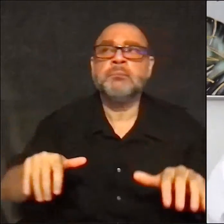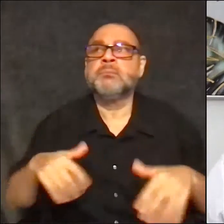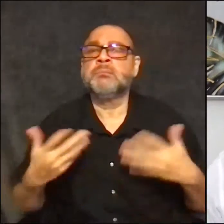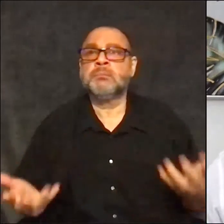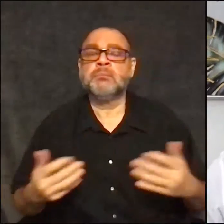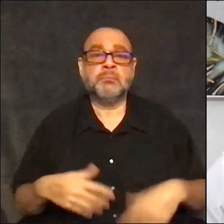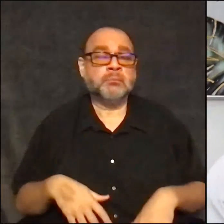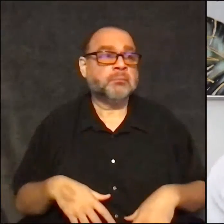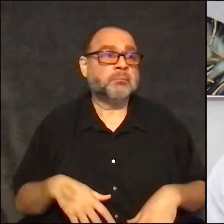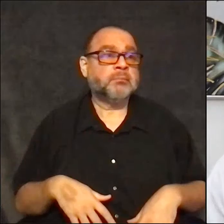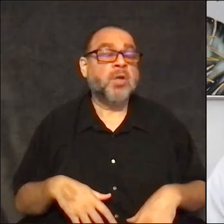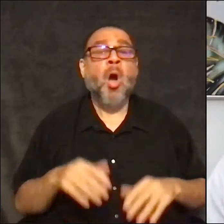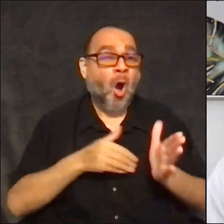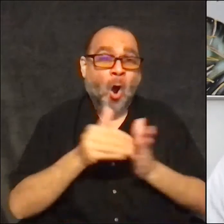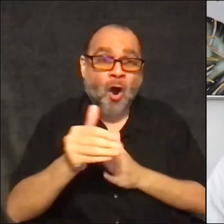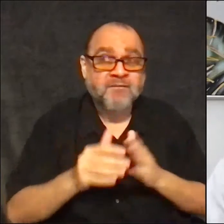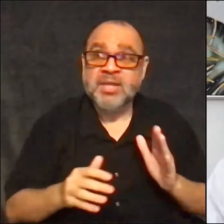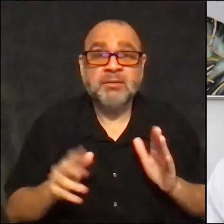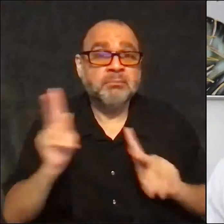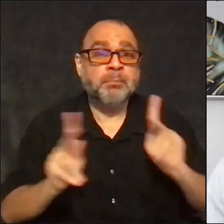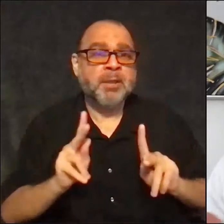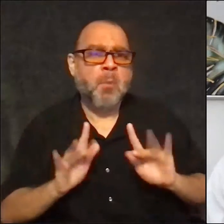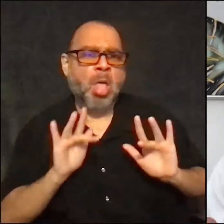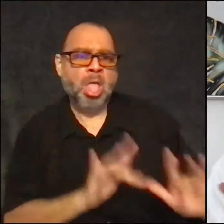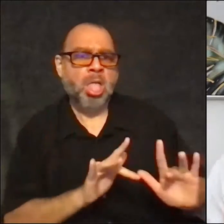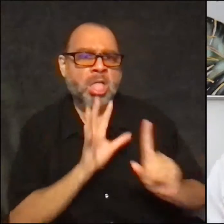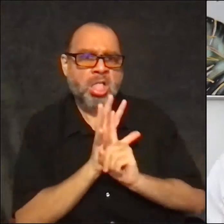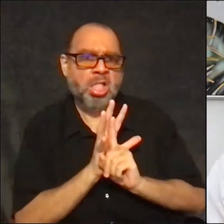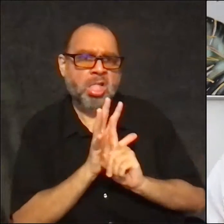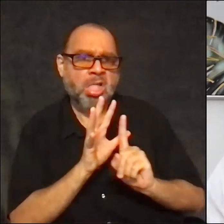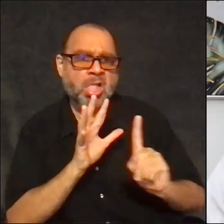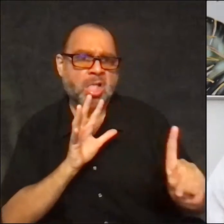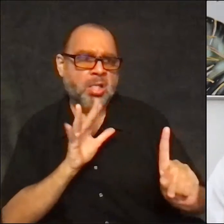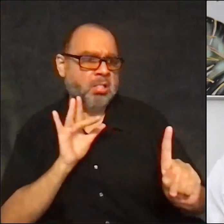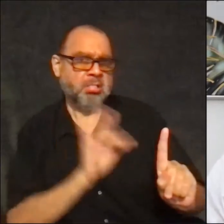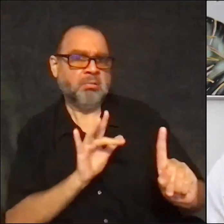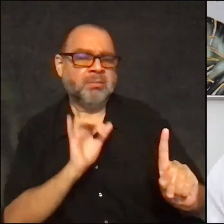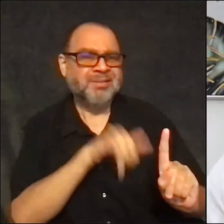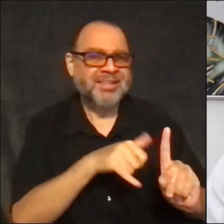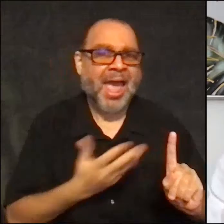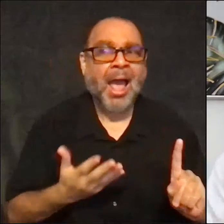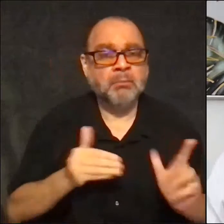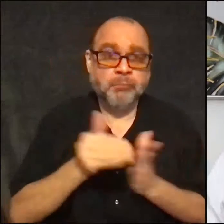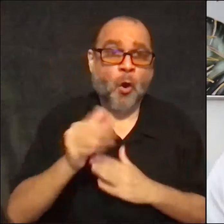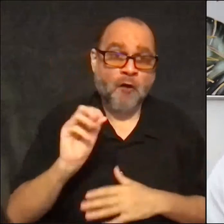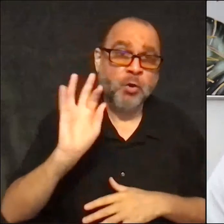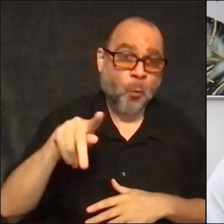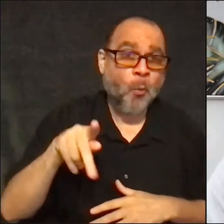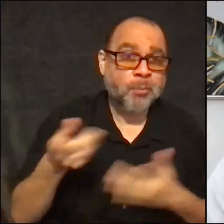a lot in corporate America, I know. Feeling targeted because of your race, color, skin tone,